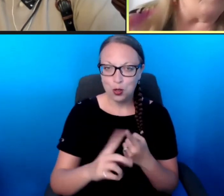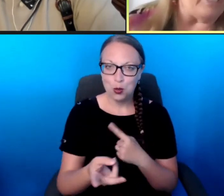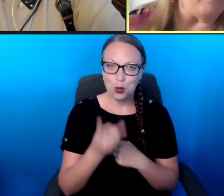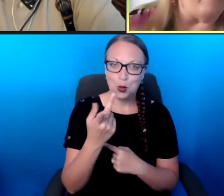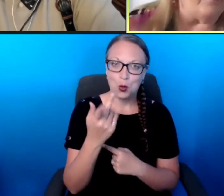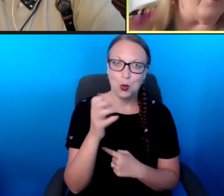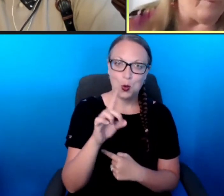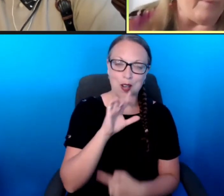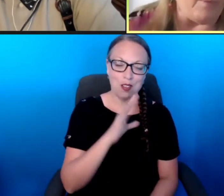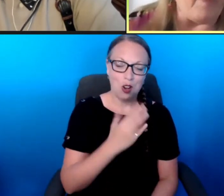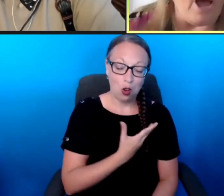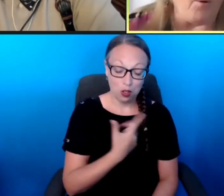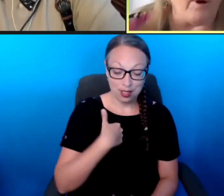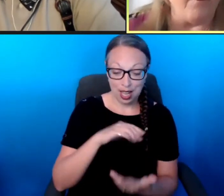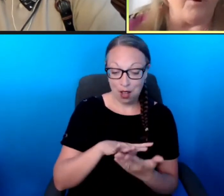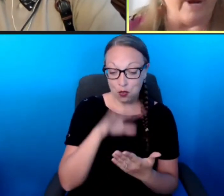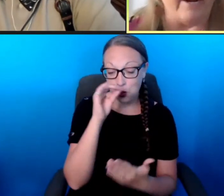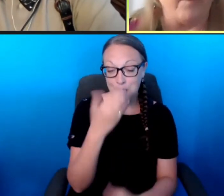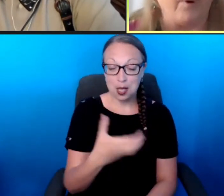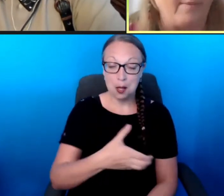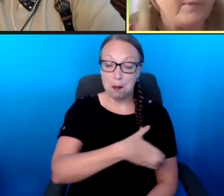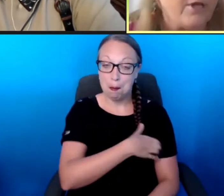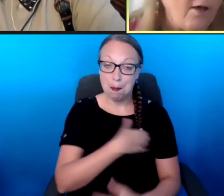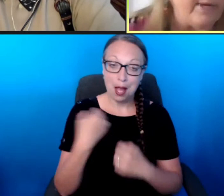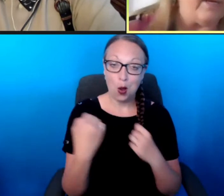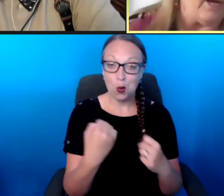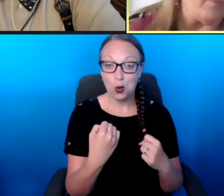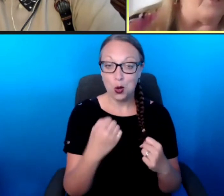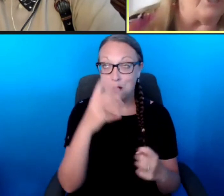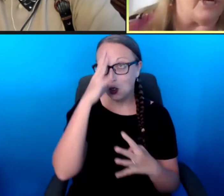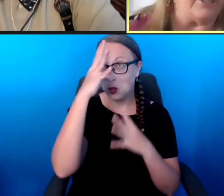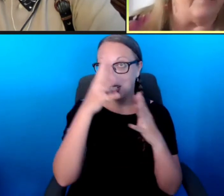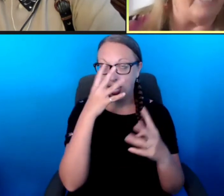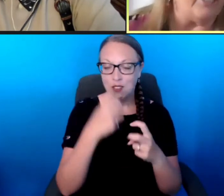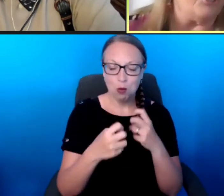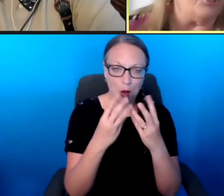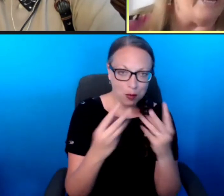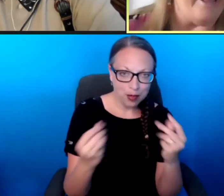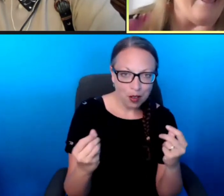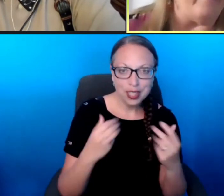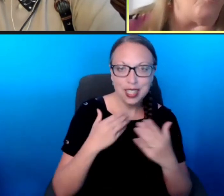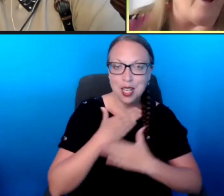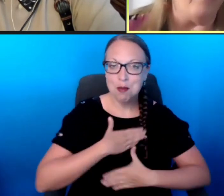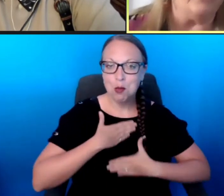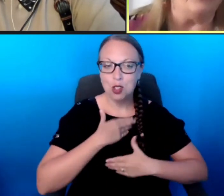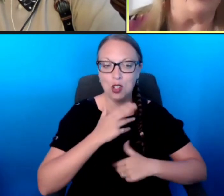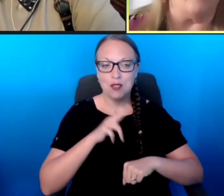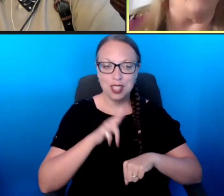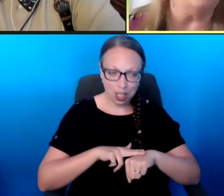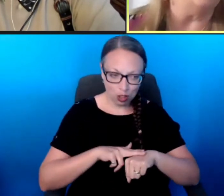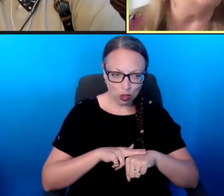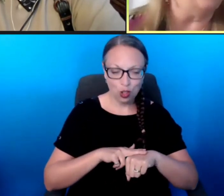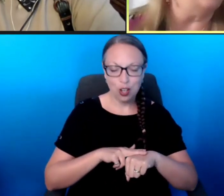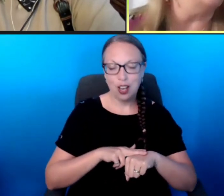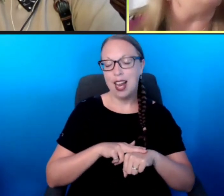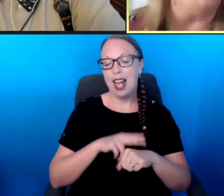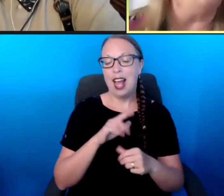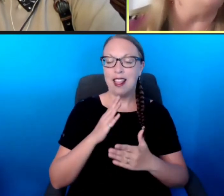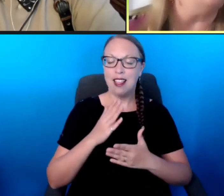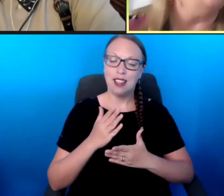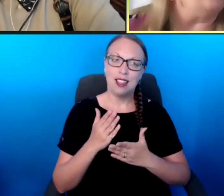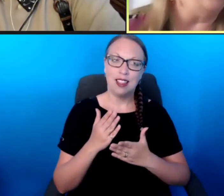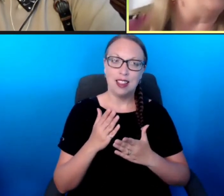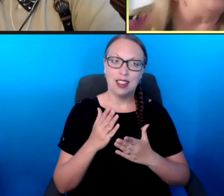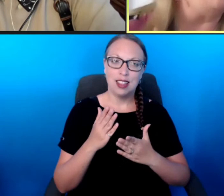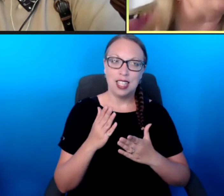learned from him the power of creative problem solving, appreciation of nature, and the grounded generosity it takes to